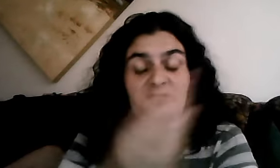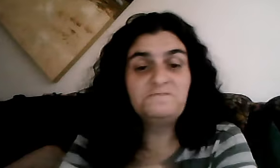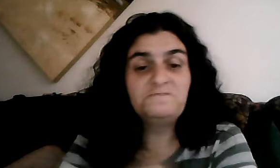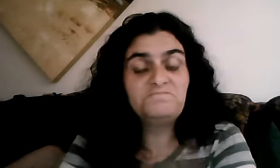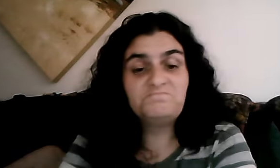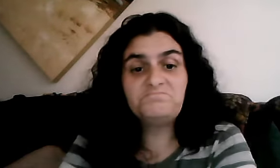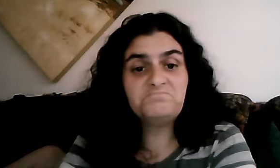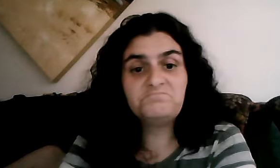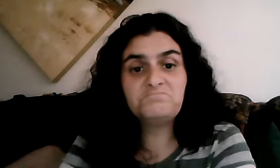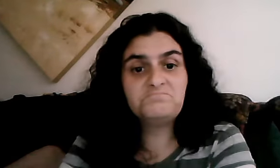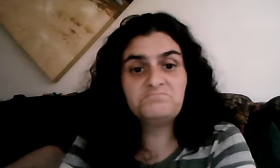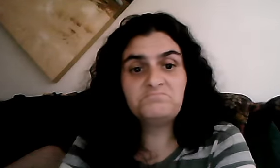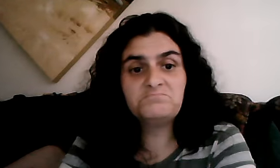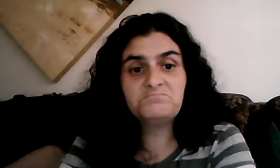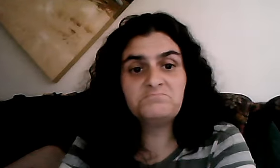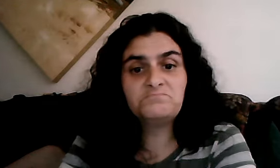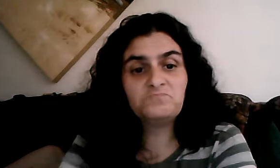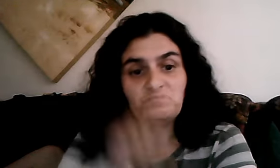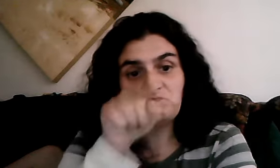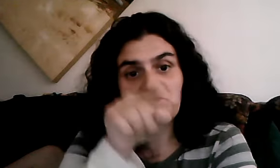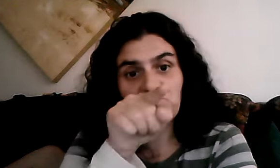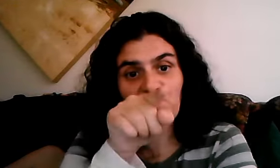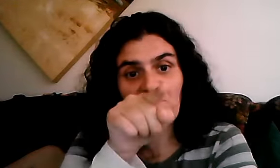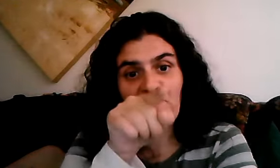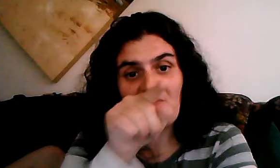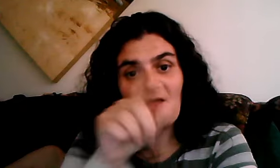Yeah. I don't see any scratch. Nothing! What?